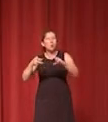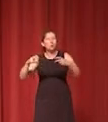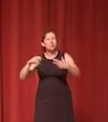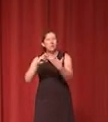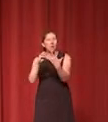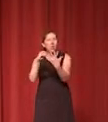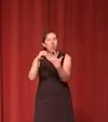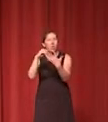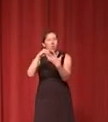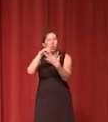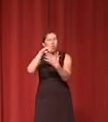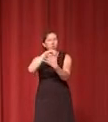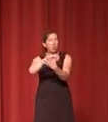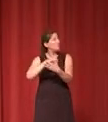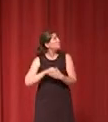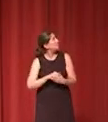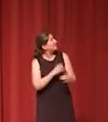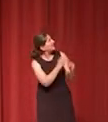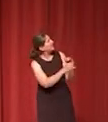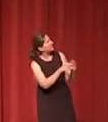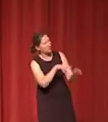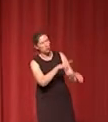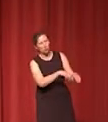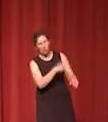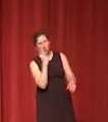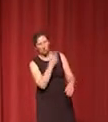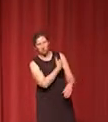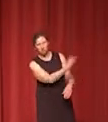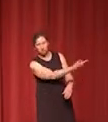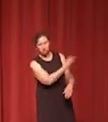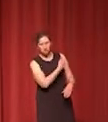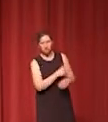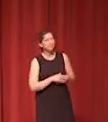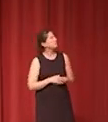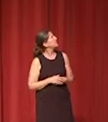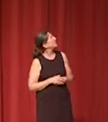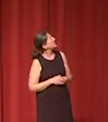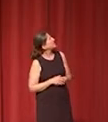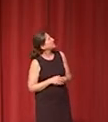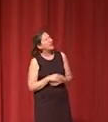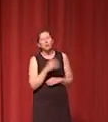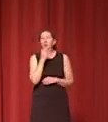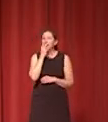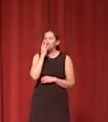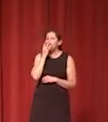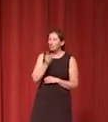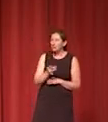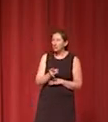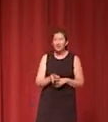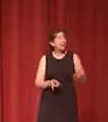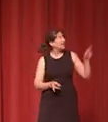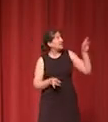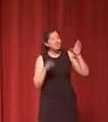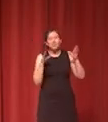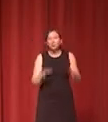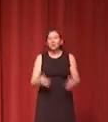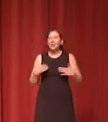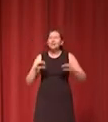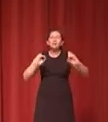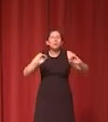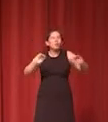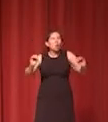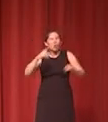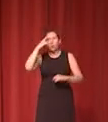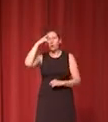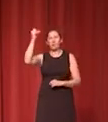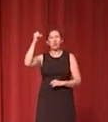normal. Next slide. But what's interesting is that this is a person who does not have any memory problems. Their thinking